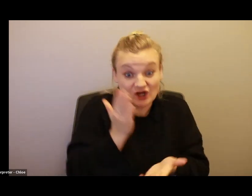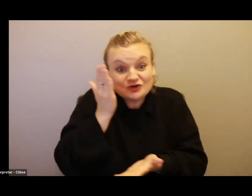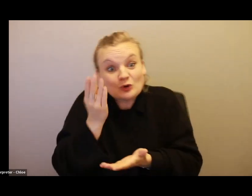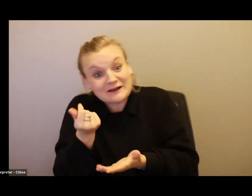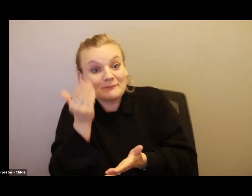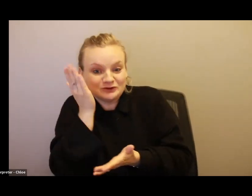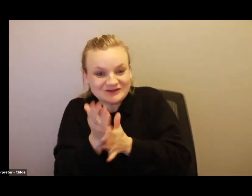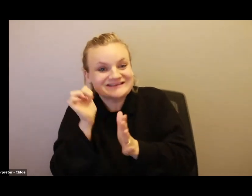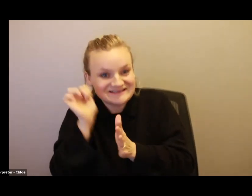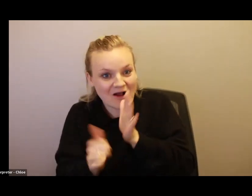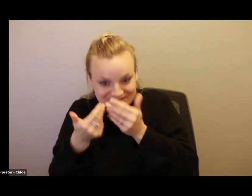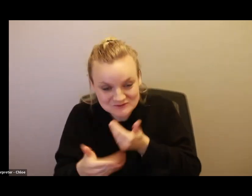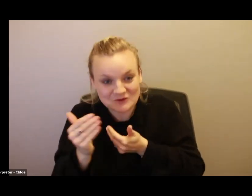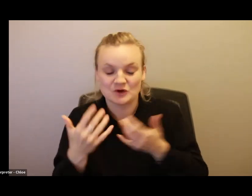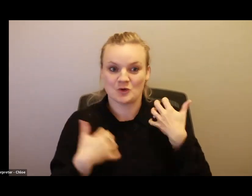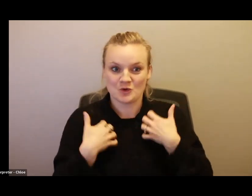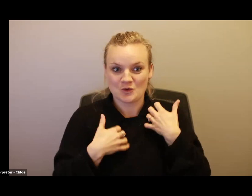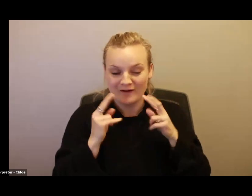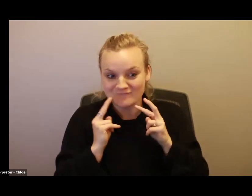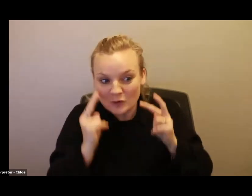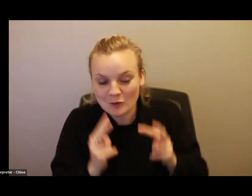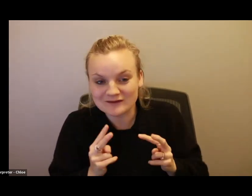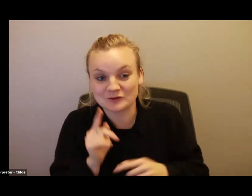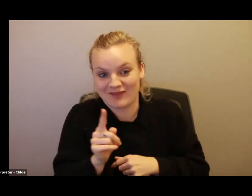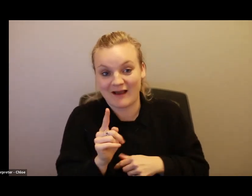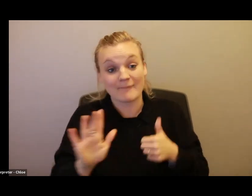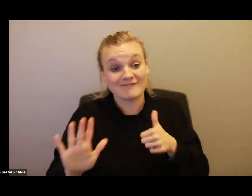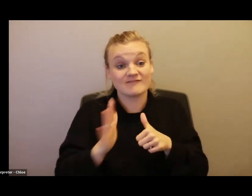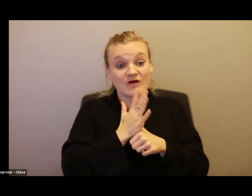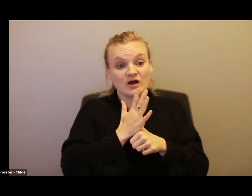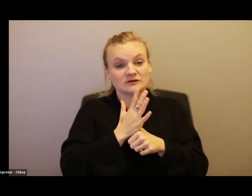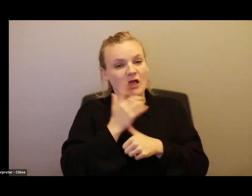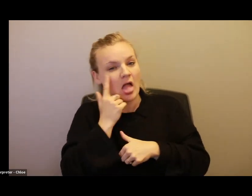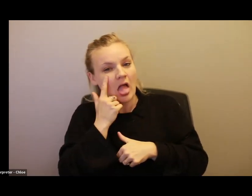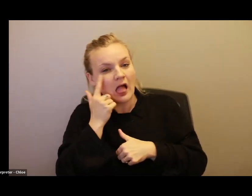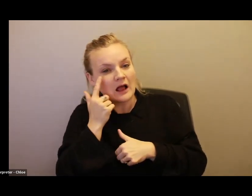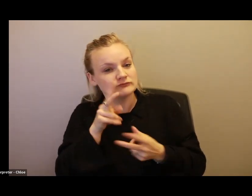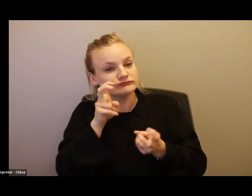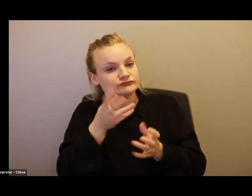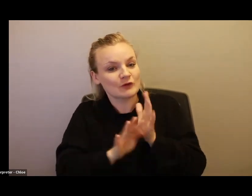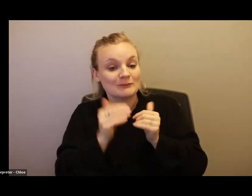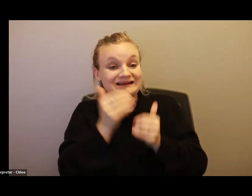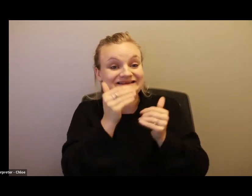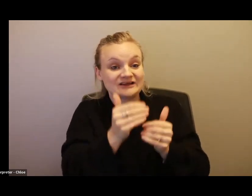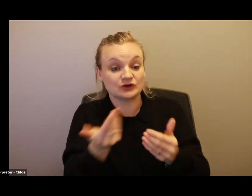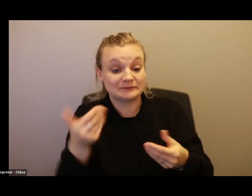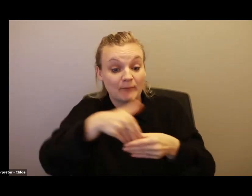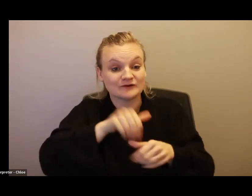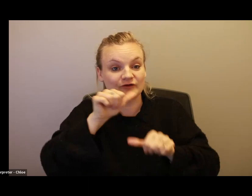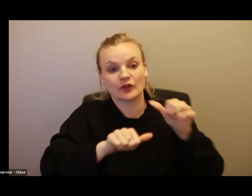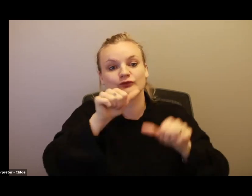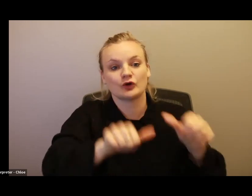going. So really looking forward to that. But first, let's hear from some of the sessions that have been a part of this program as